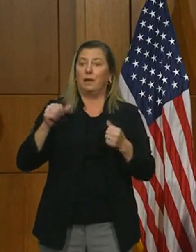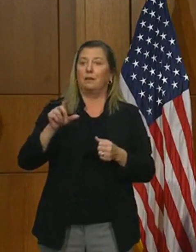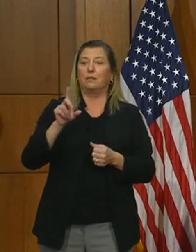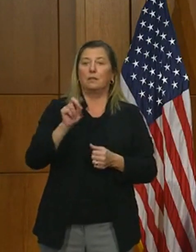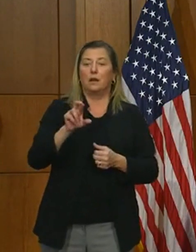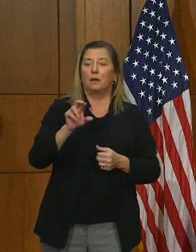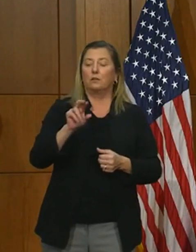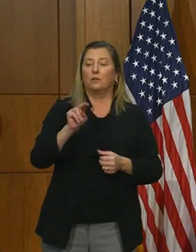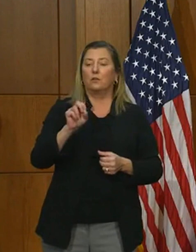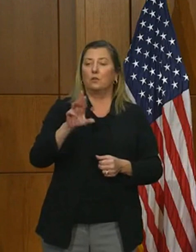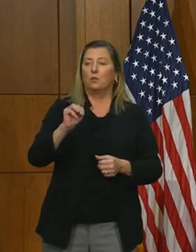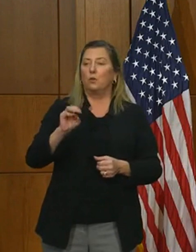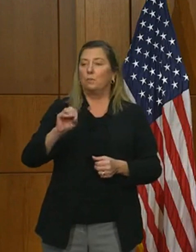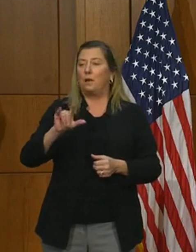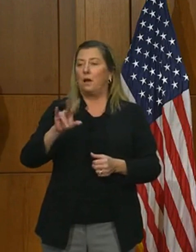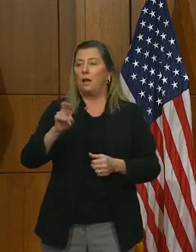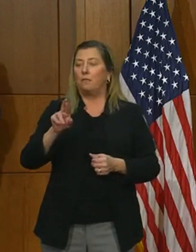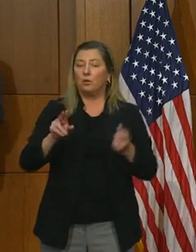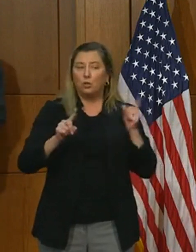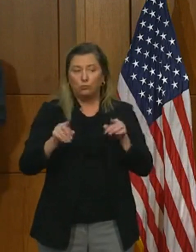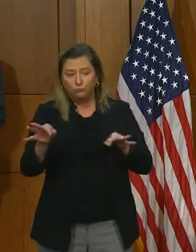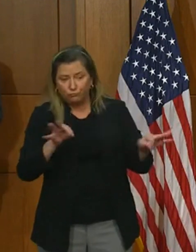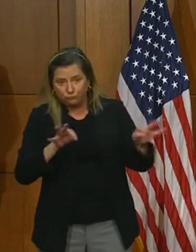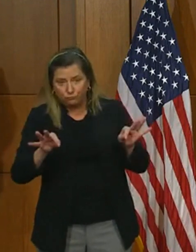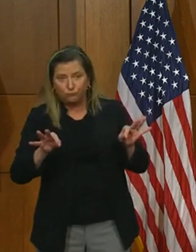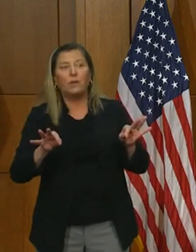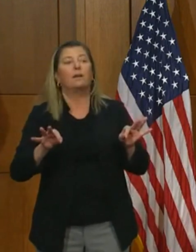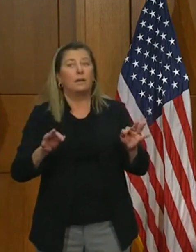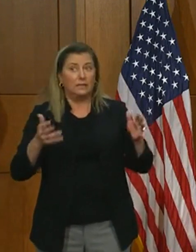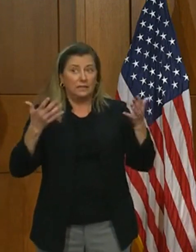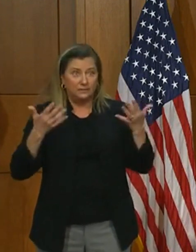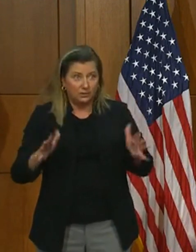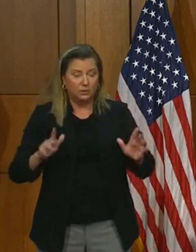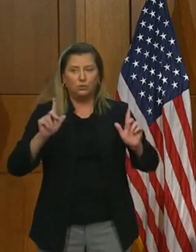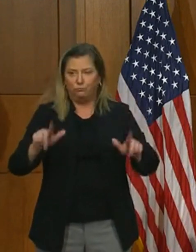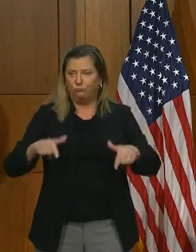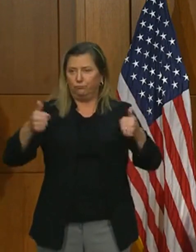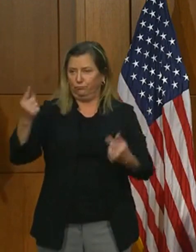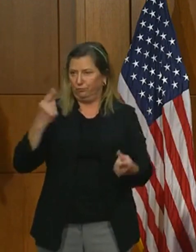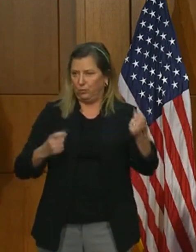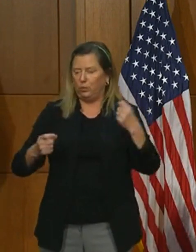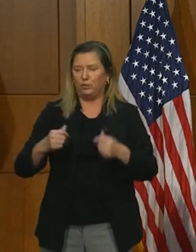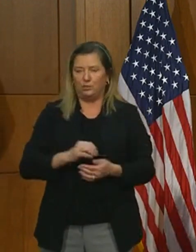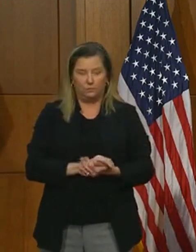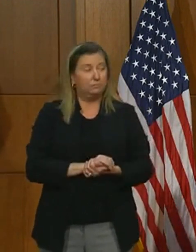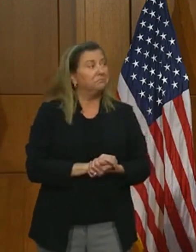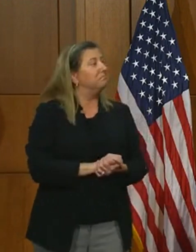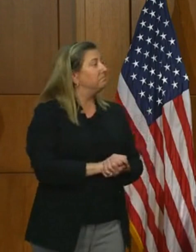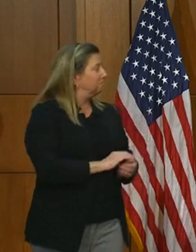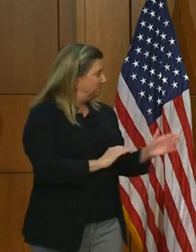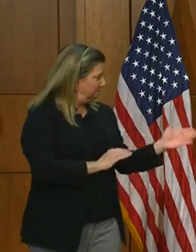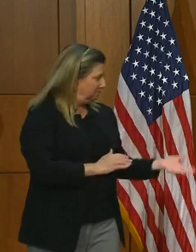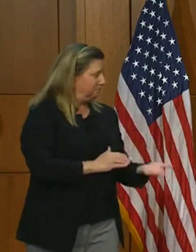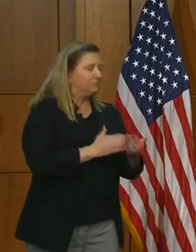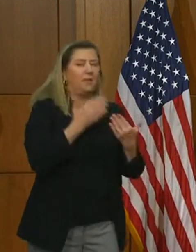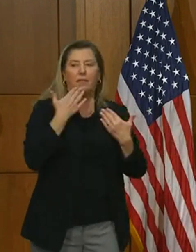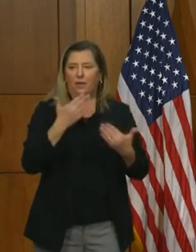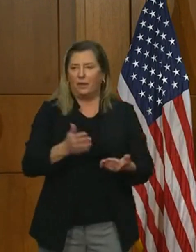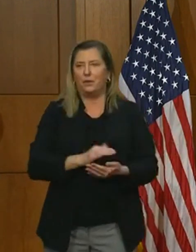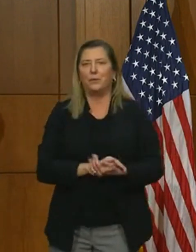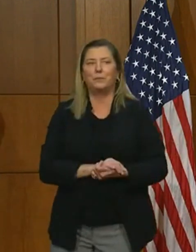Dr. Norm Oliver, to provide a health date, and then we will be glad to take questions. Dr. Oliver, welcome. Thank you, Governor.